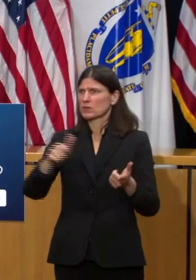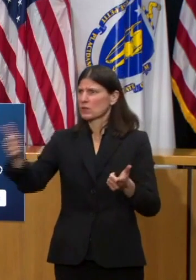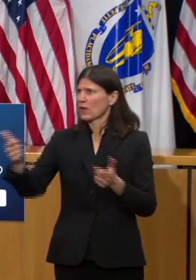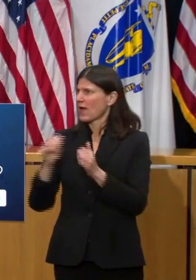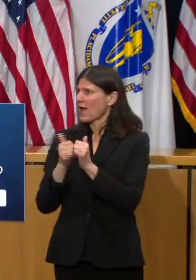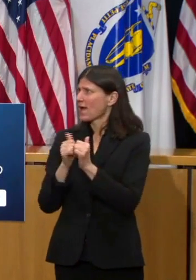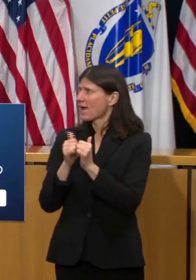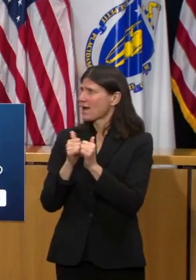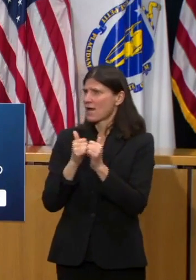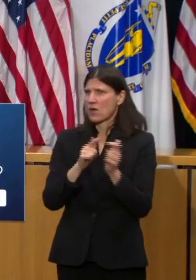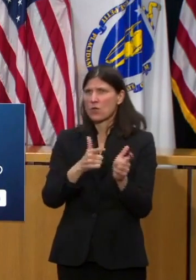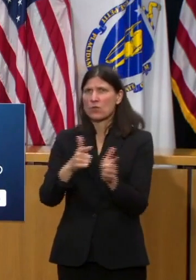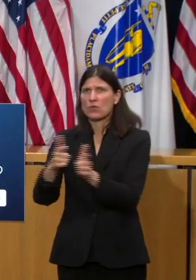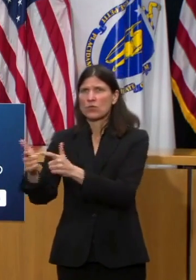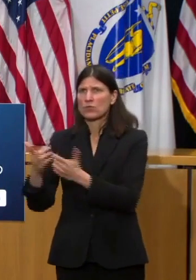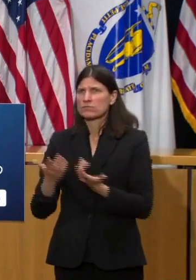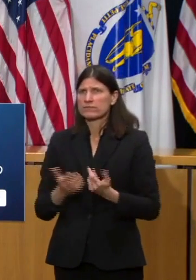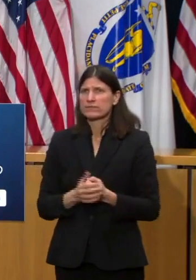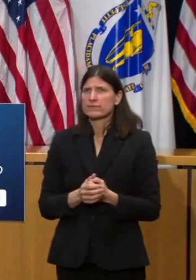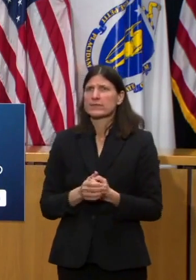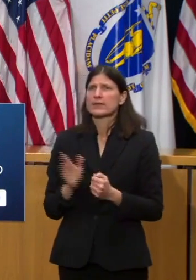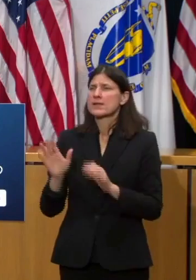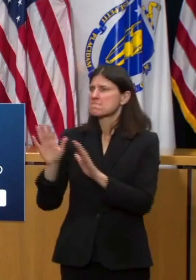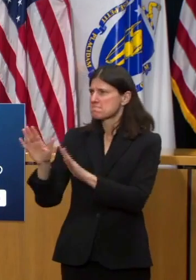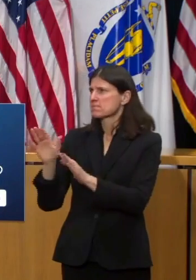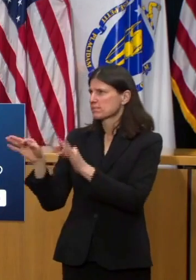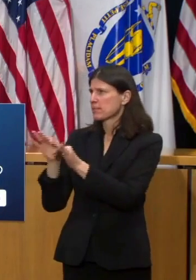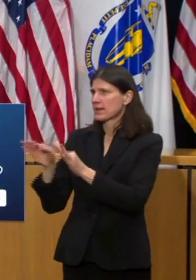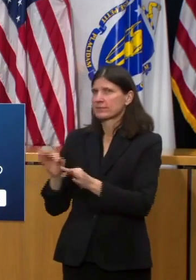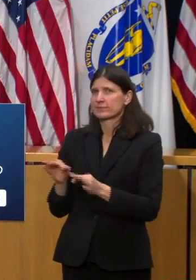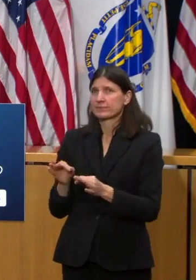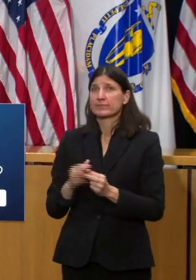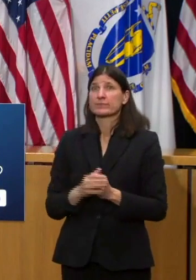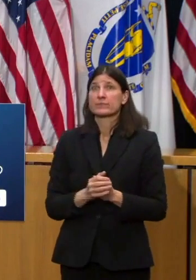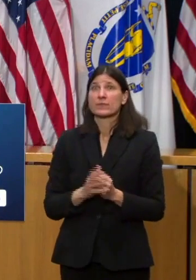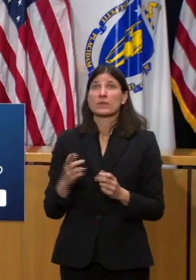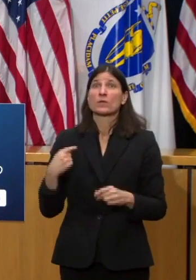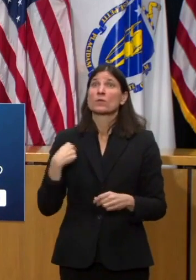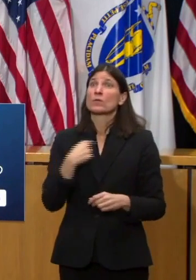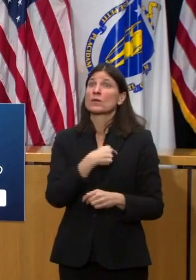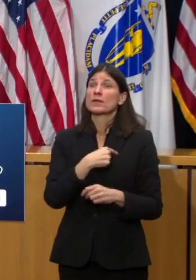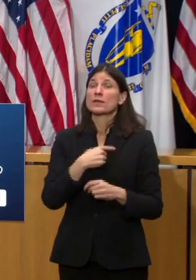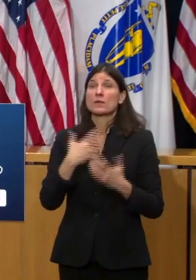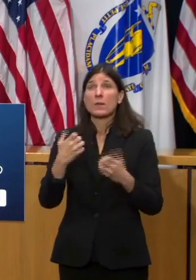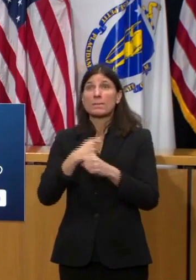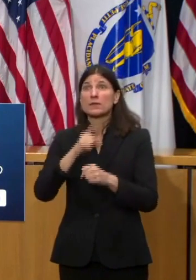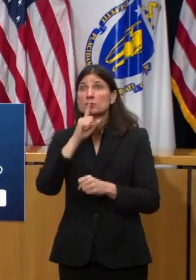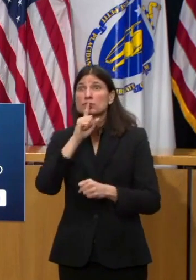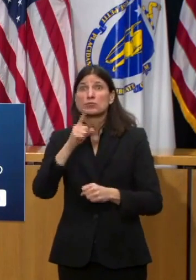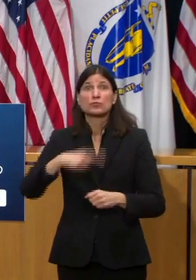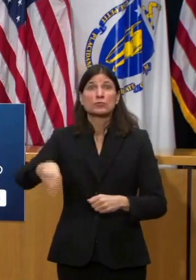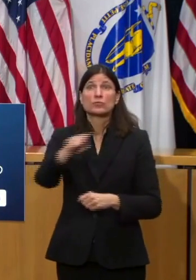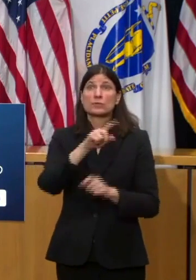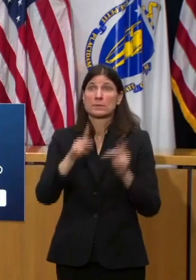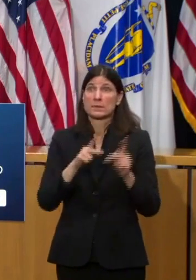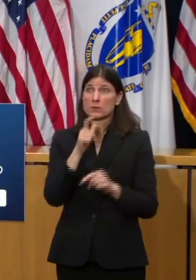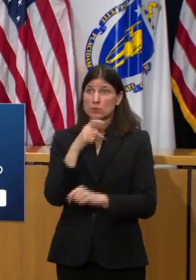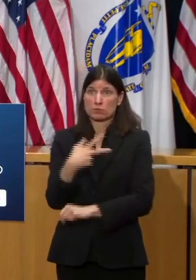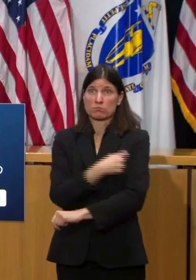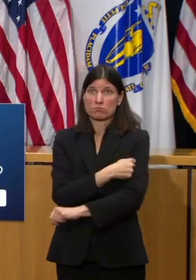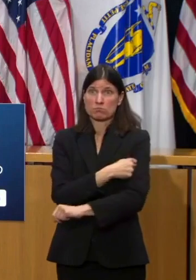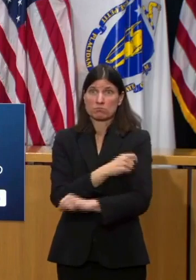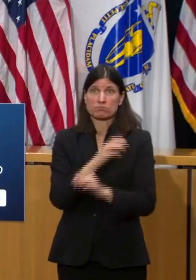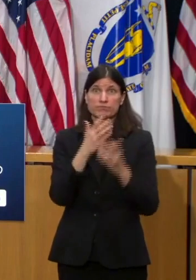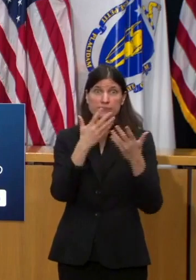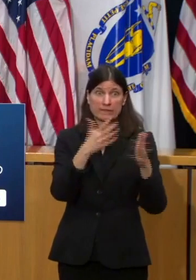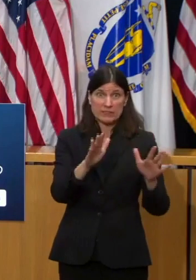folks actually get their first dose so that there will be available capacity when we go to the next group. I